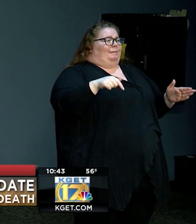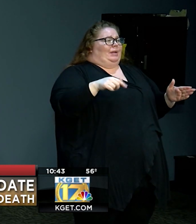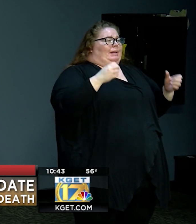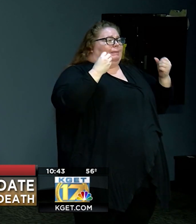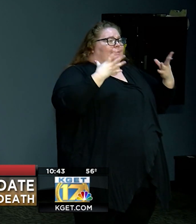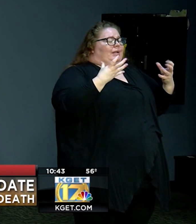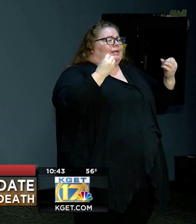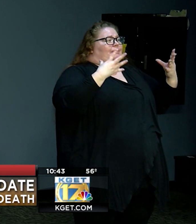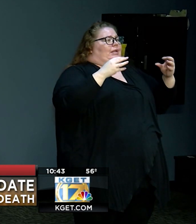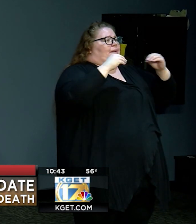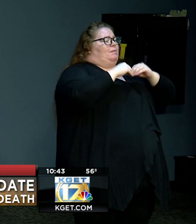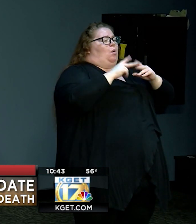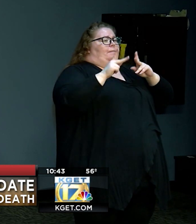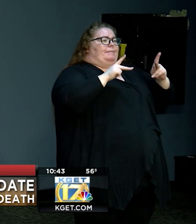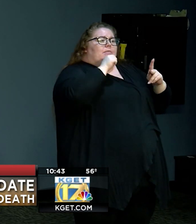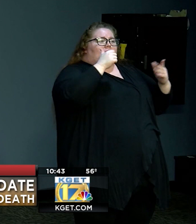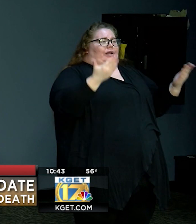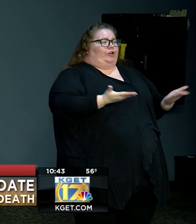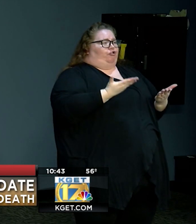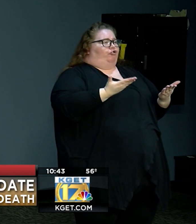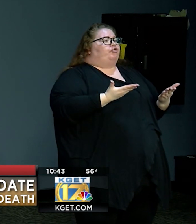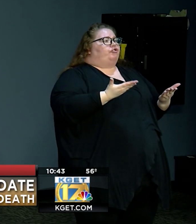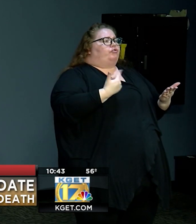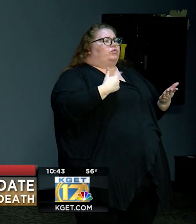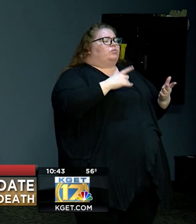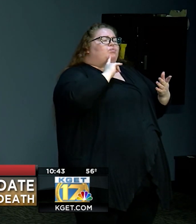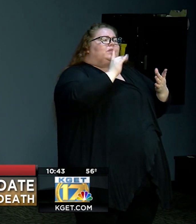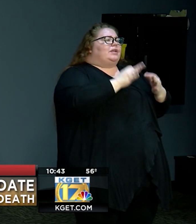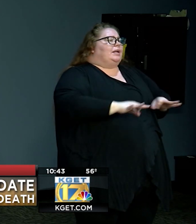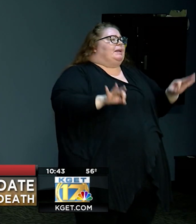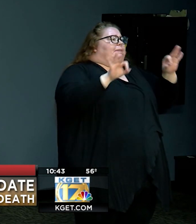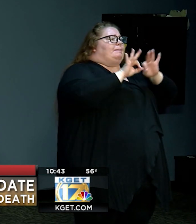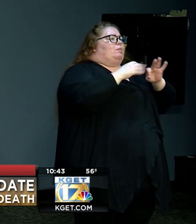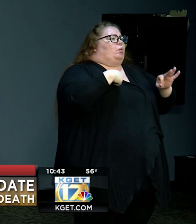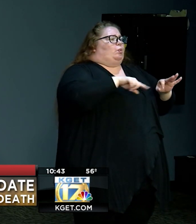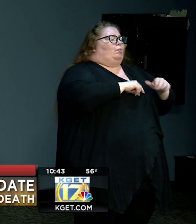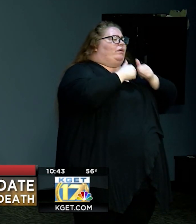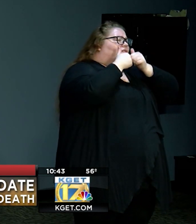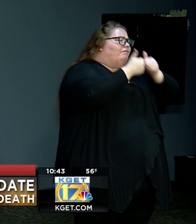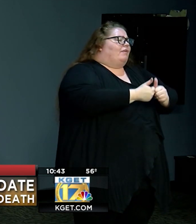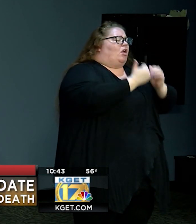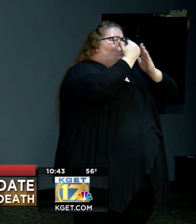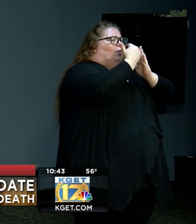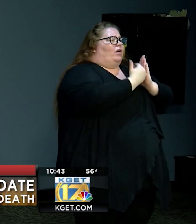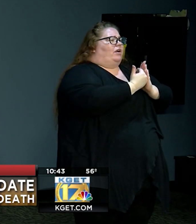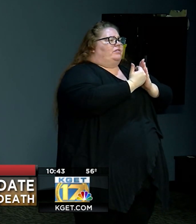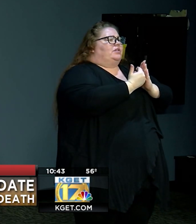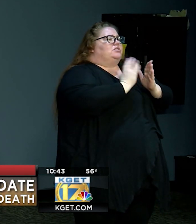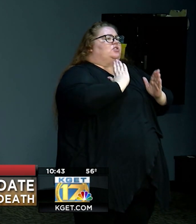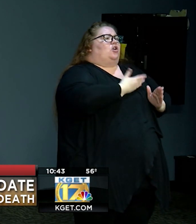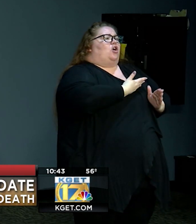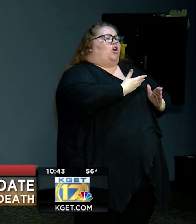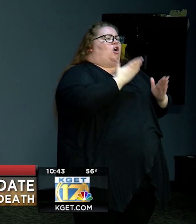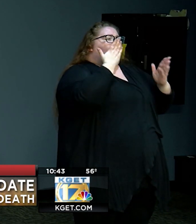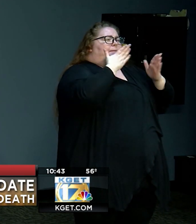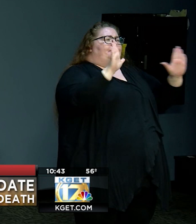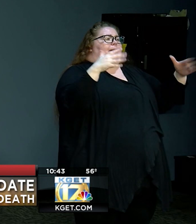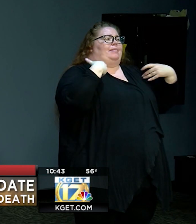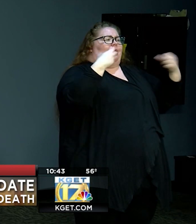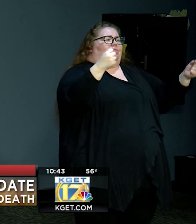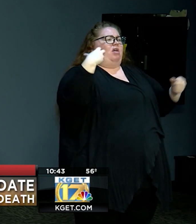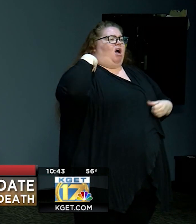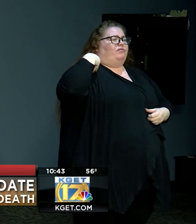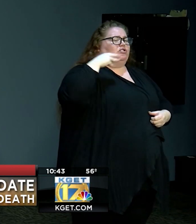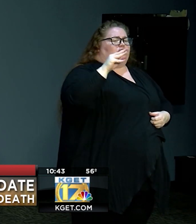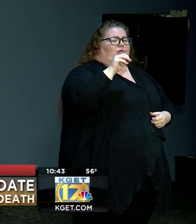today. It's important that we follow the guidance of our public health officer, Matt Constantine,